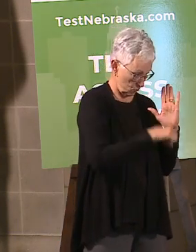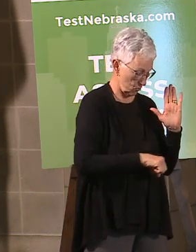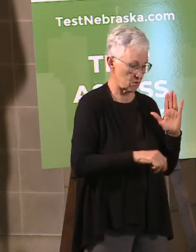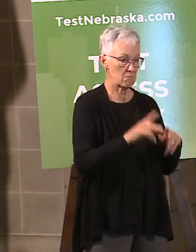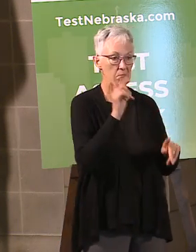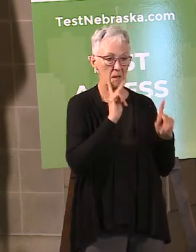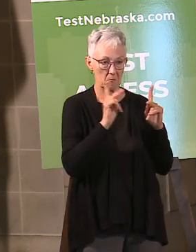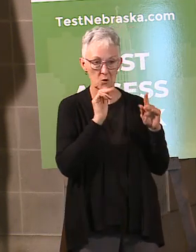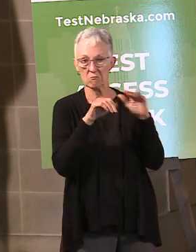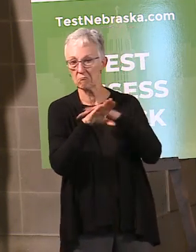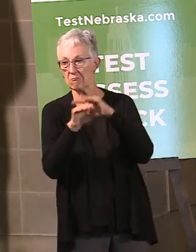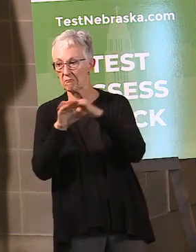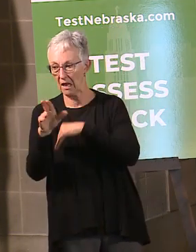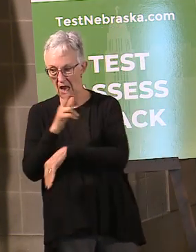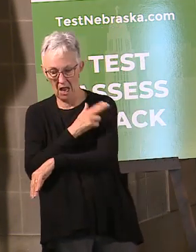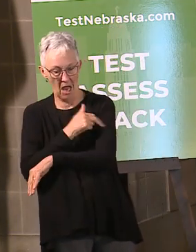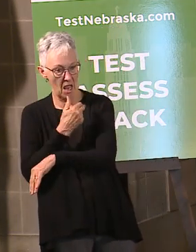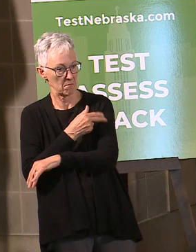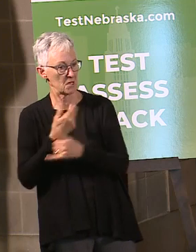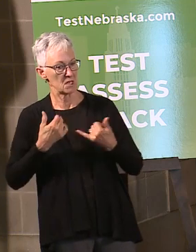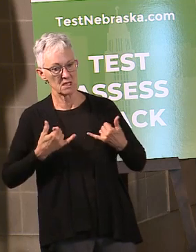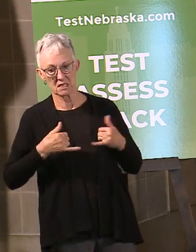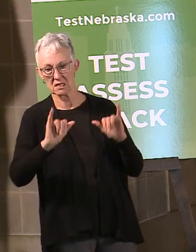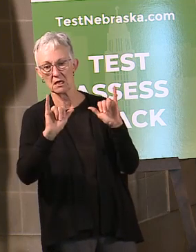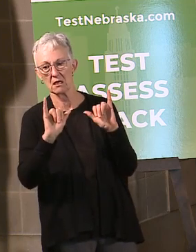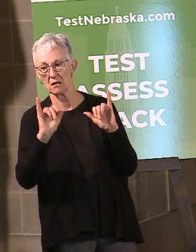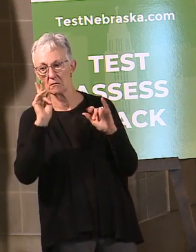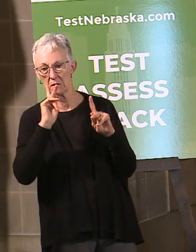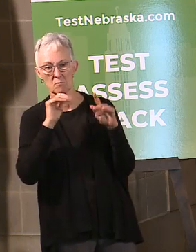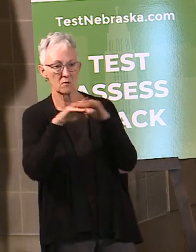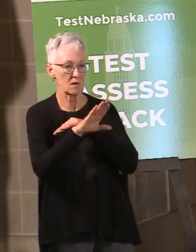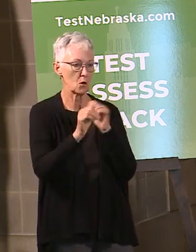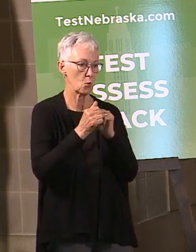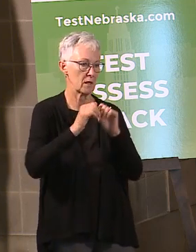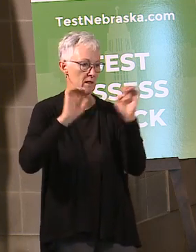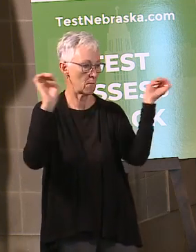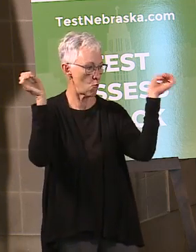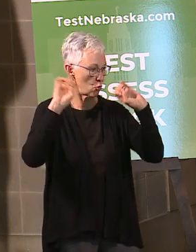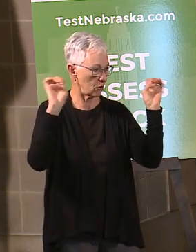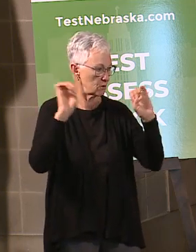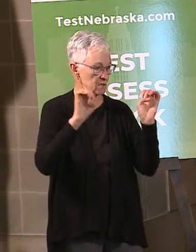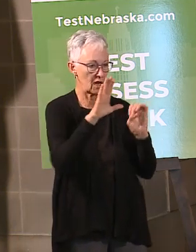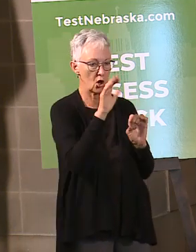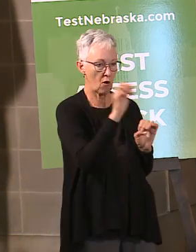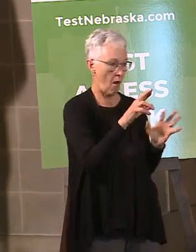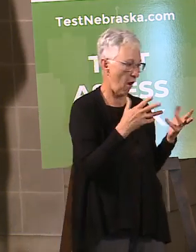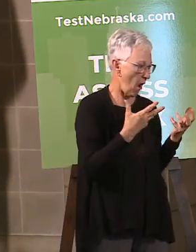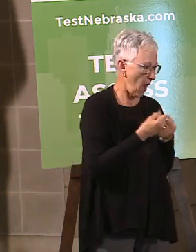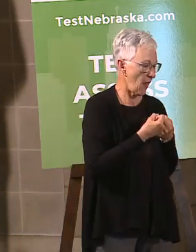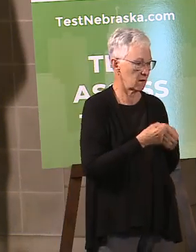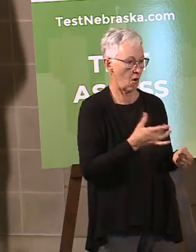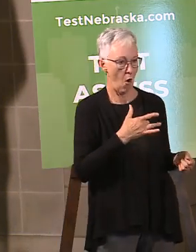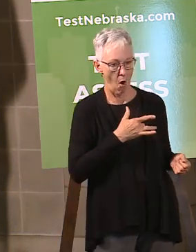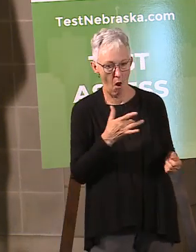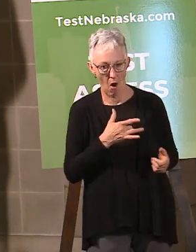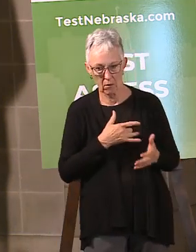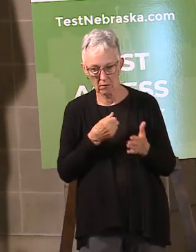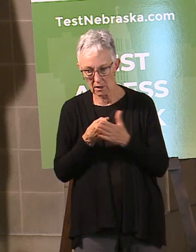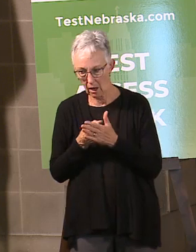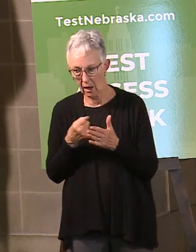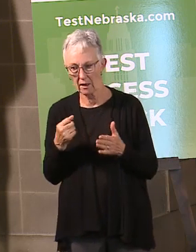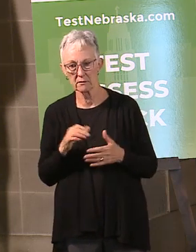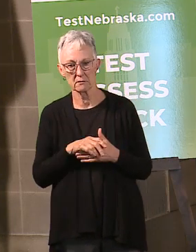hospital. There's still a lot of patients coming in with acute emergencies like traumas, heart symptoms, heart